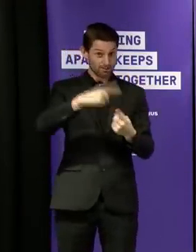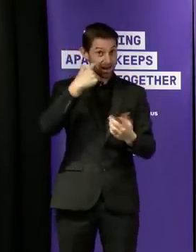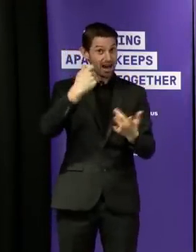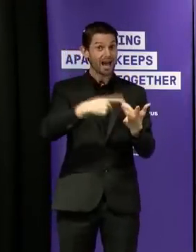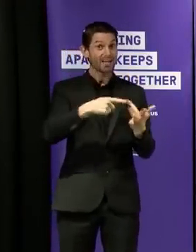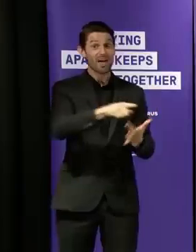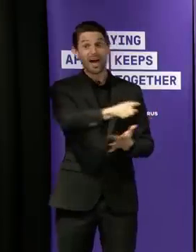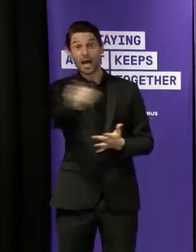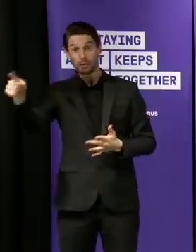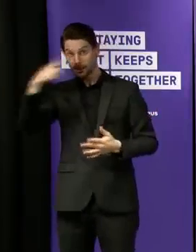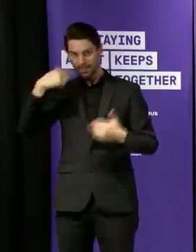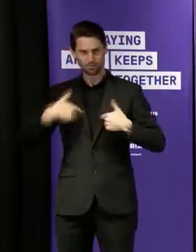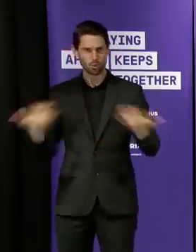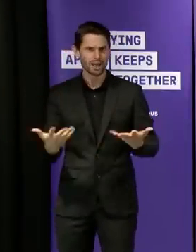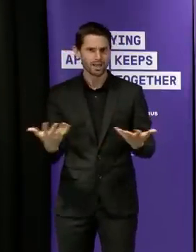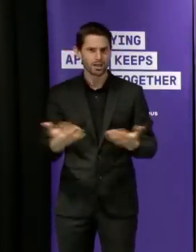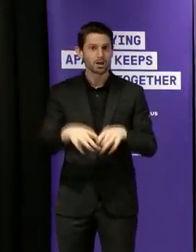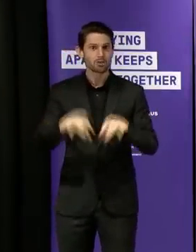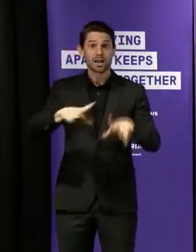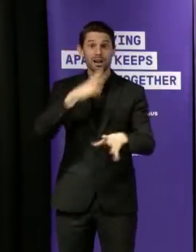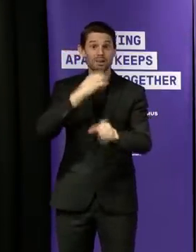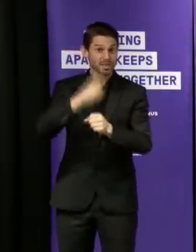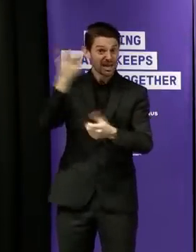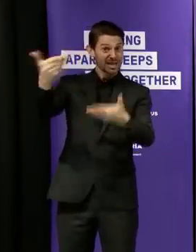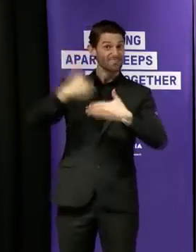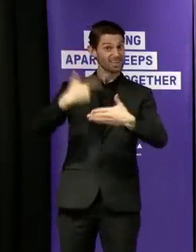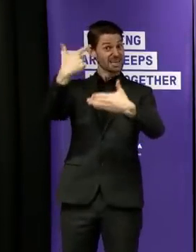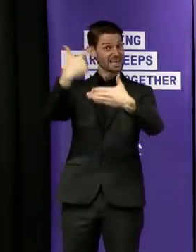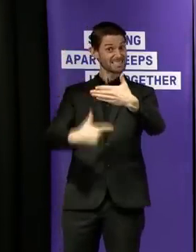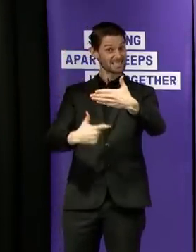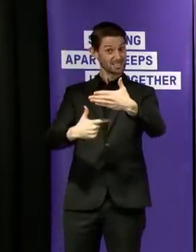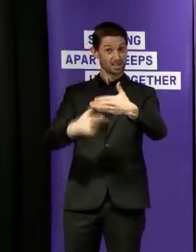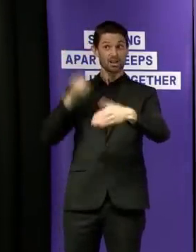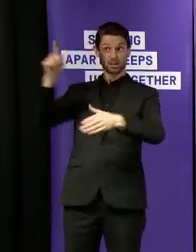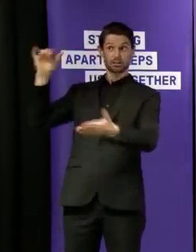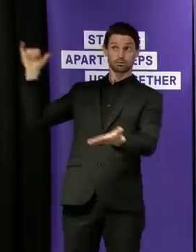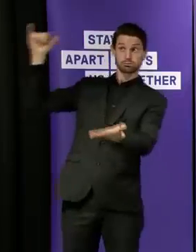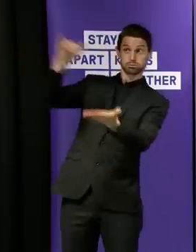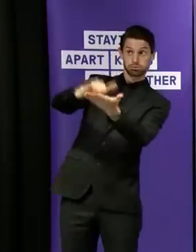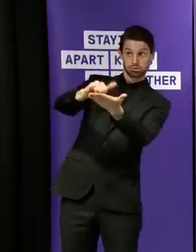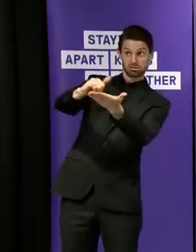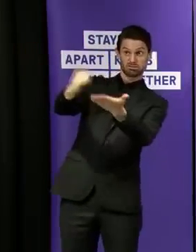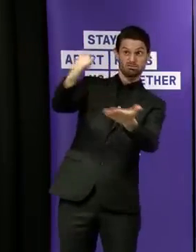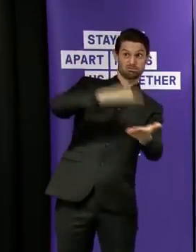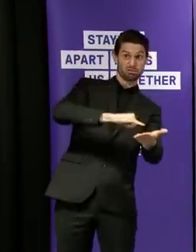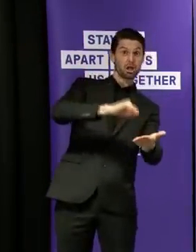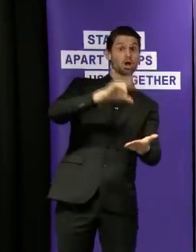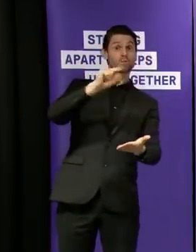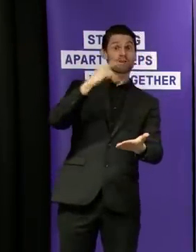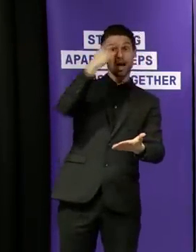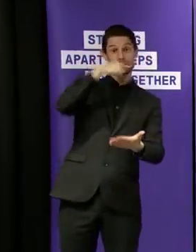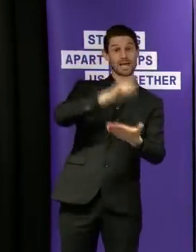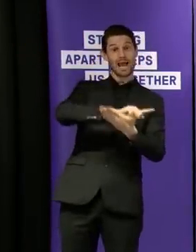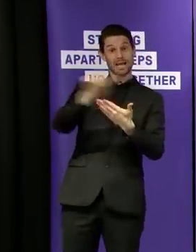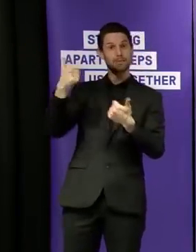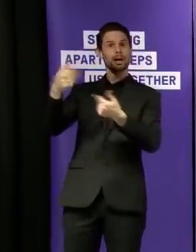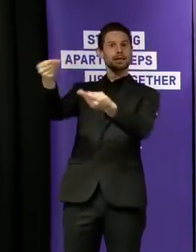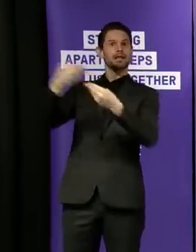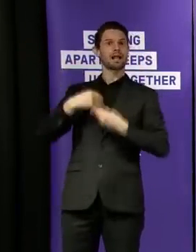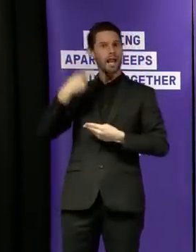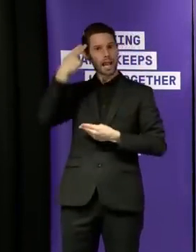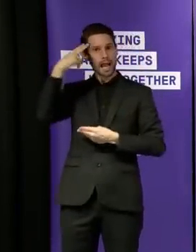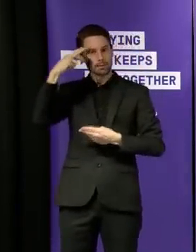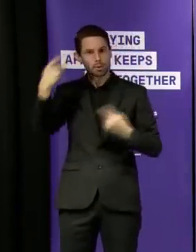balance. We got given a list 12 hours after they arrived. That's gold standard, apparently.